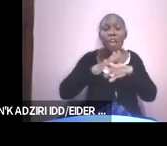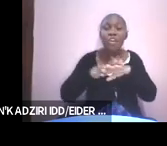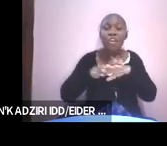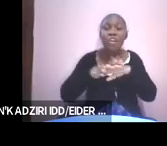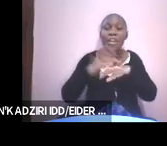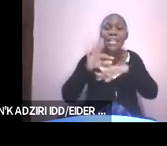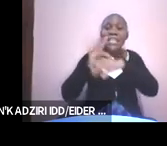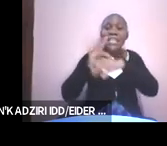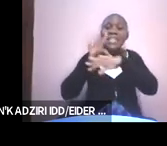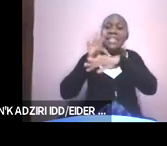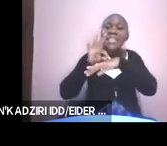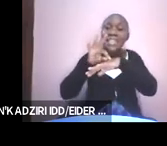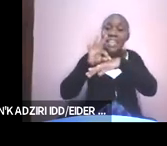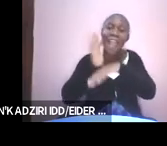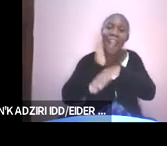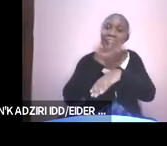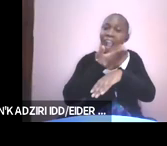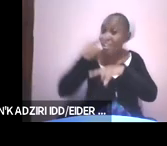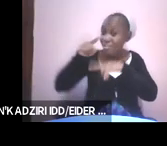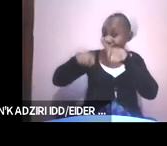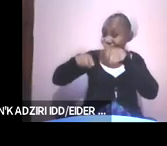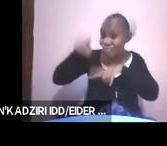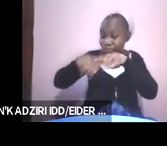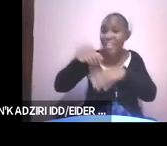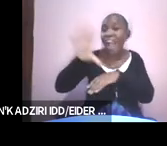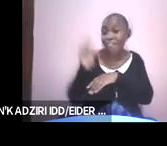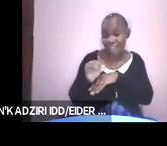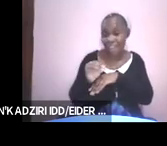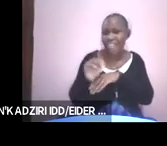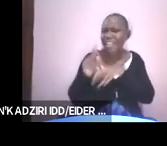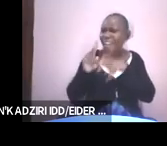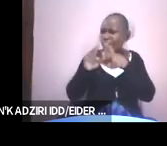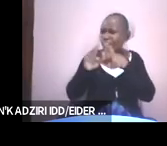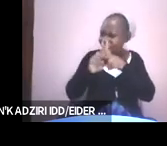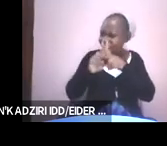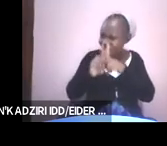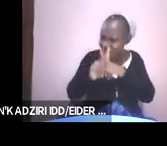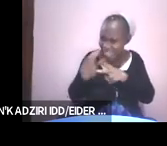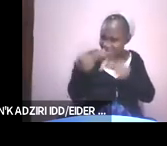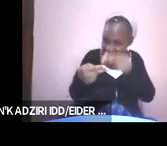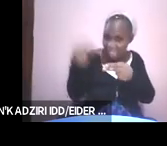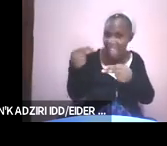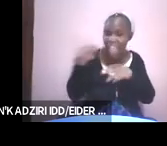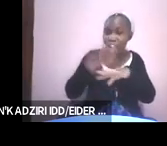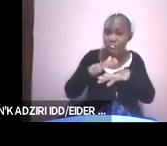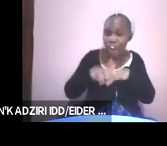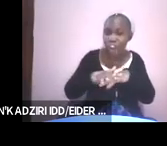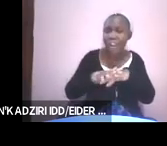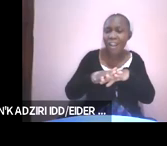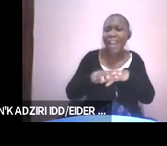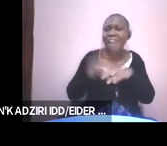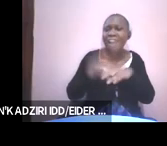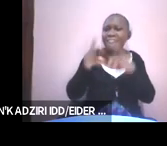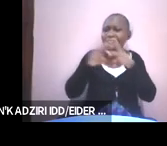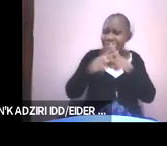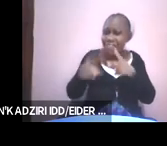color in Africa is highly deep in terms of its origins, both in terms of lighter skin color and very dark skin color. And I'm talking